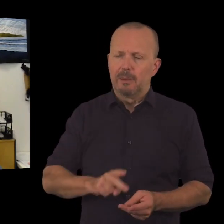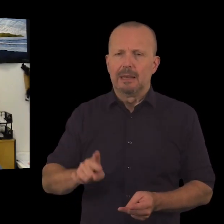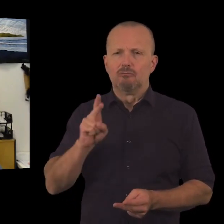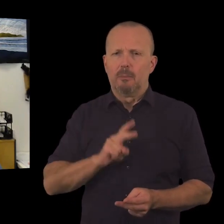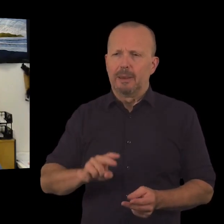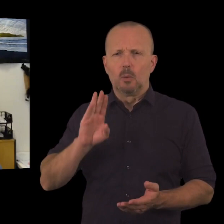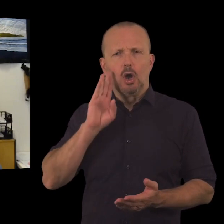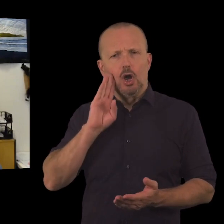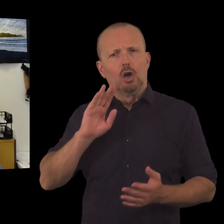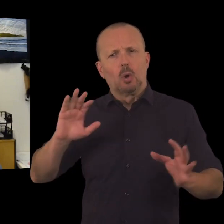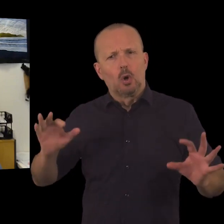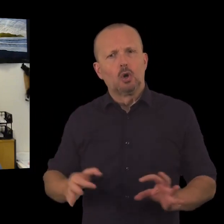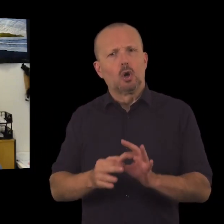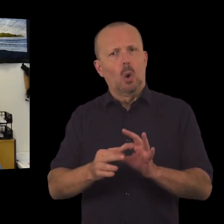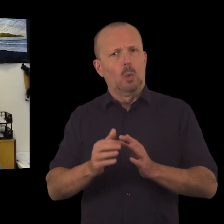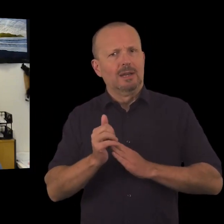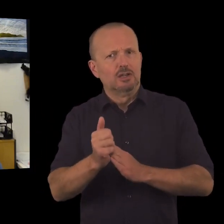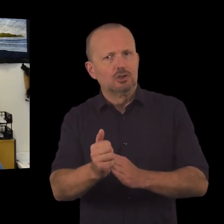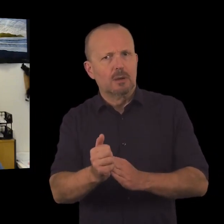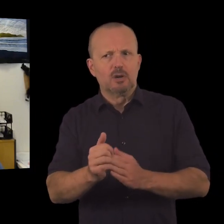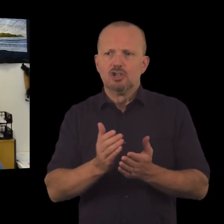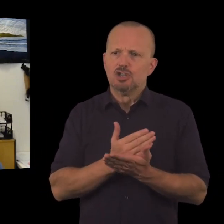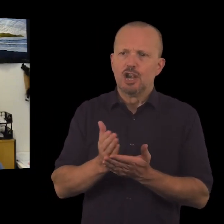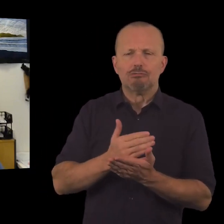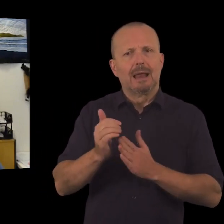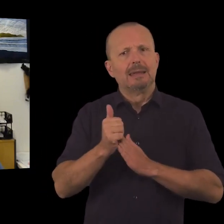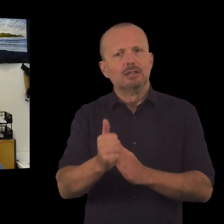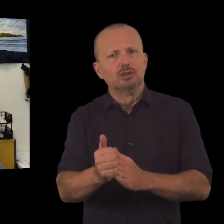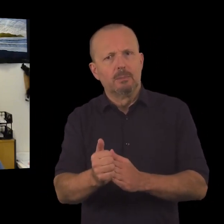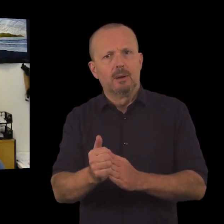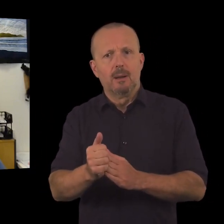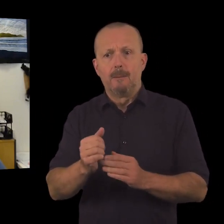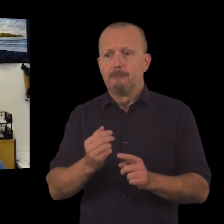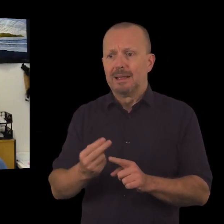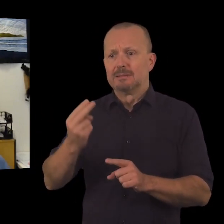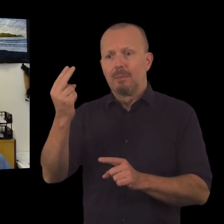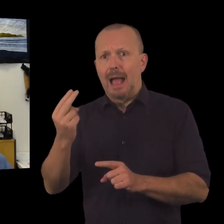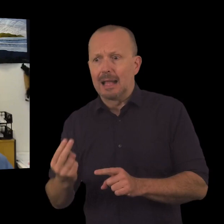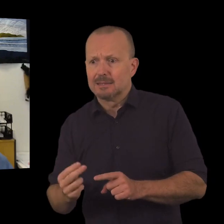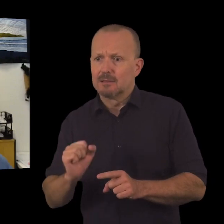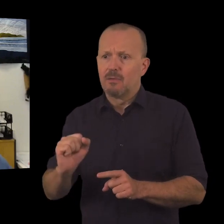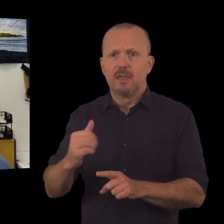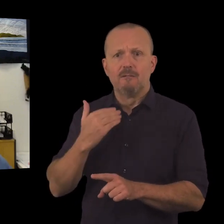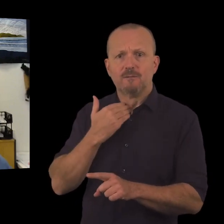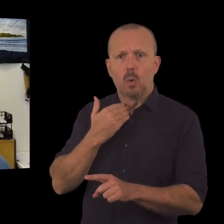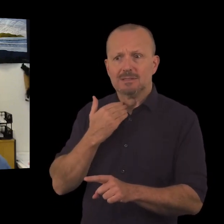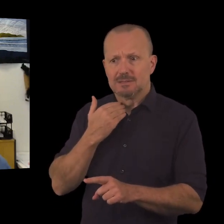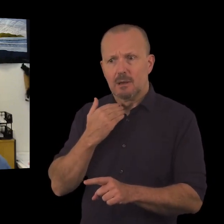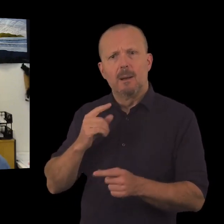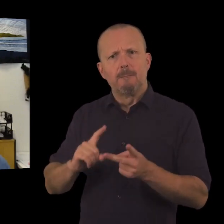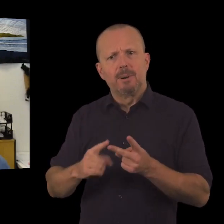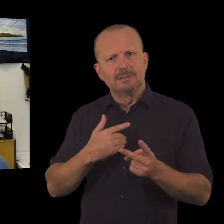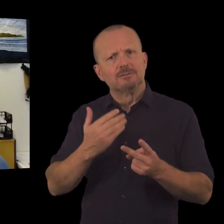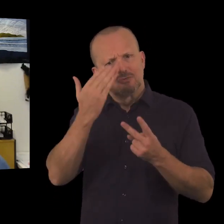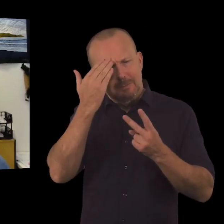programming and peer-led and shared leadership, bringing forwards the opportunities and voices of the artists and respecting and honouring